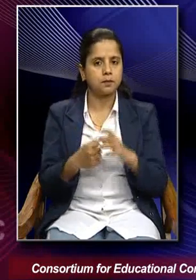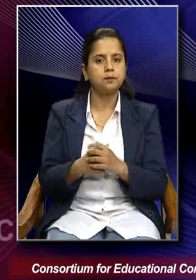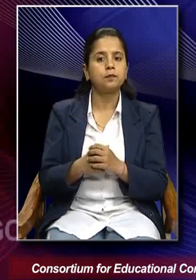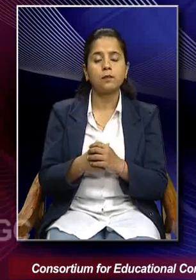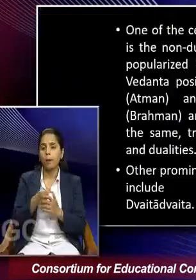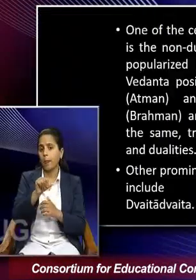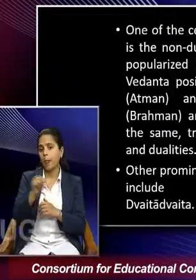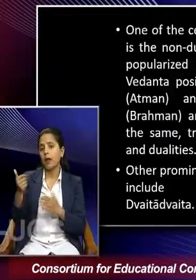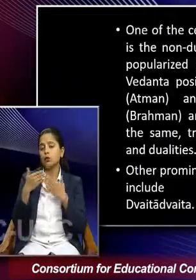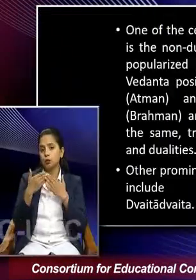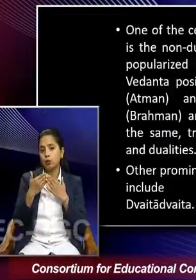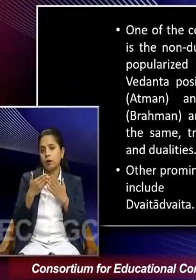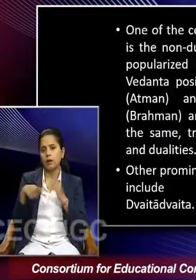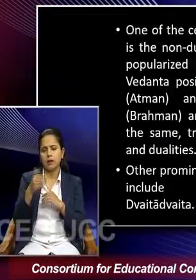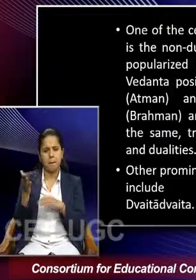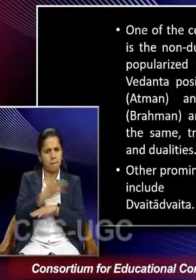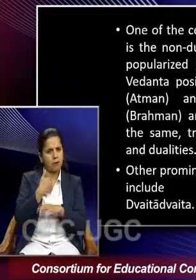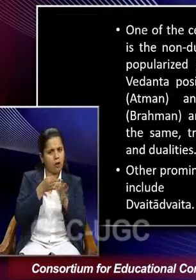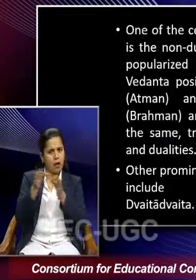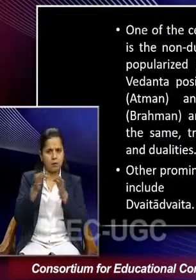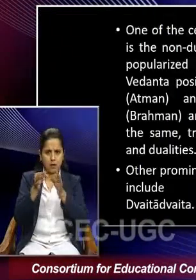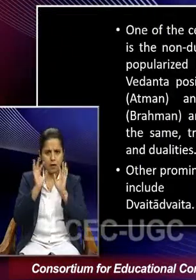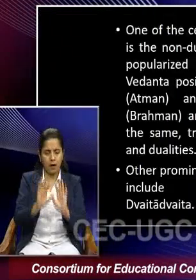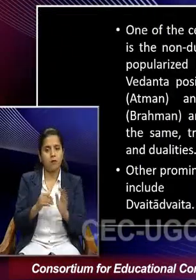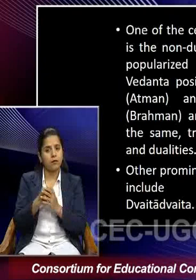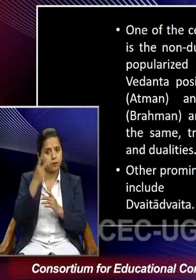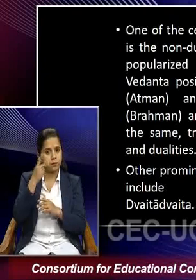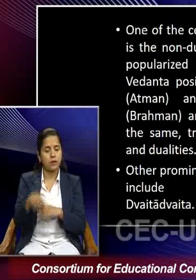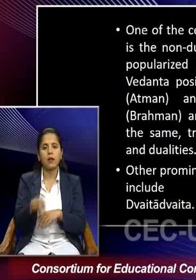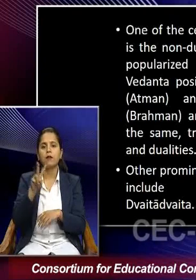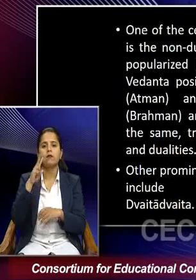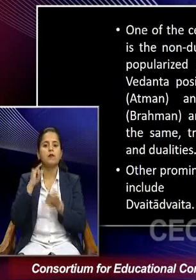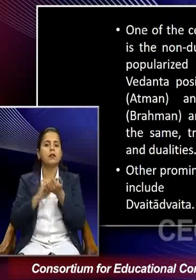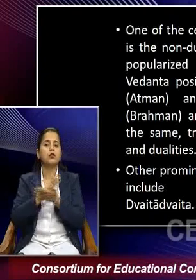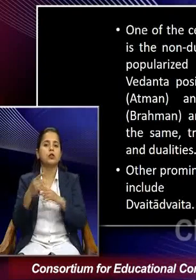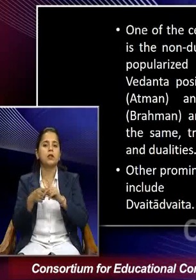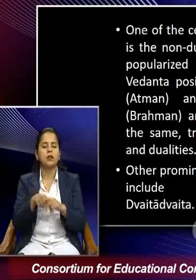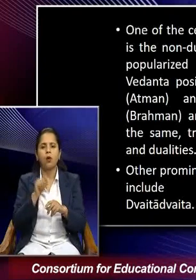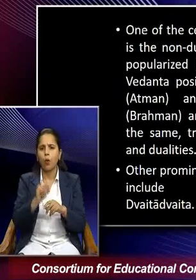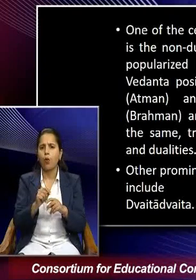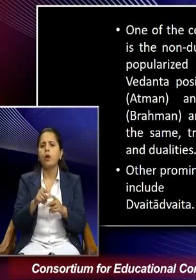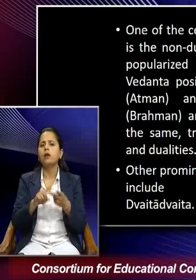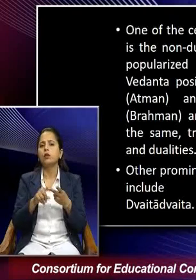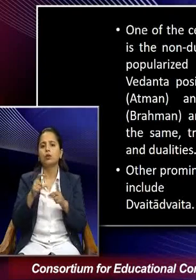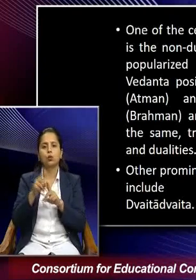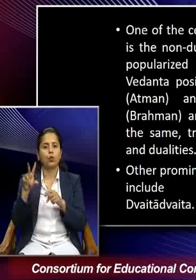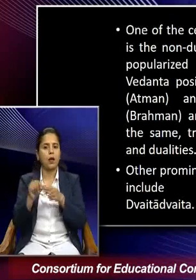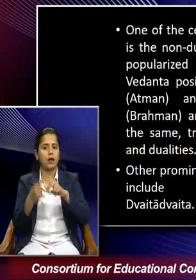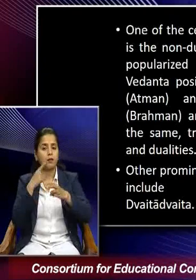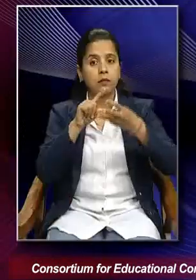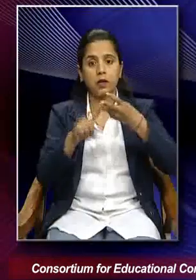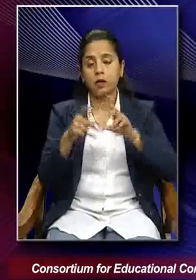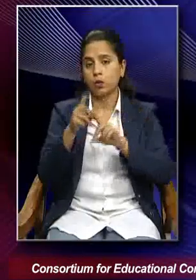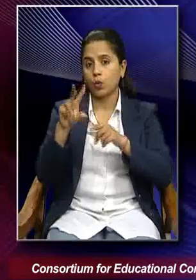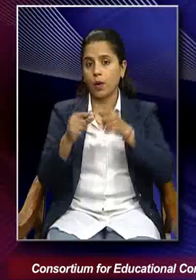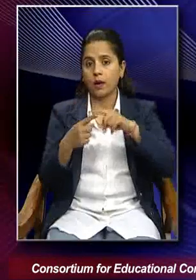The other school that we had just mentioned were Vishisht Advait, Dvait Advait or Dvaitvad, and they are